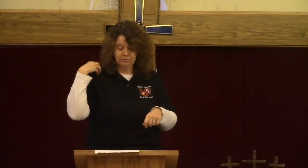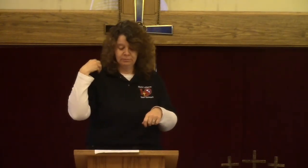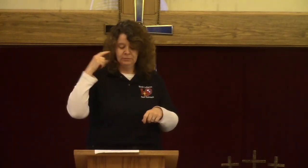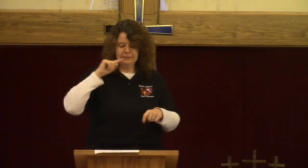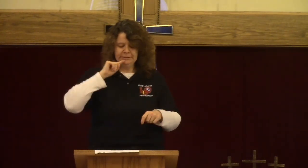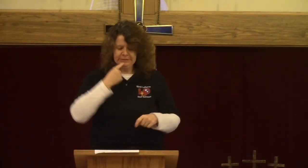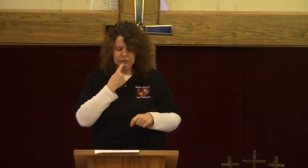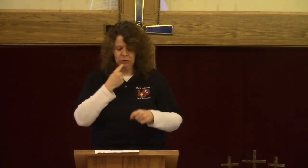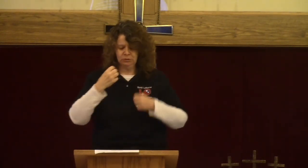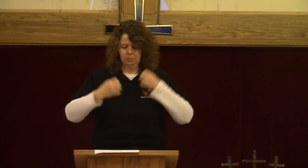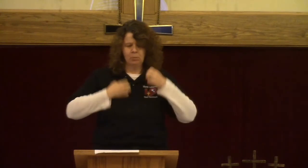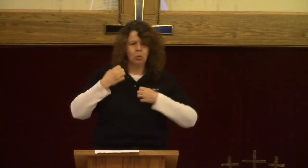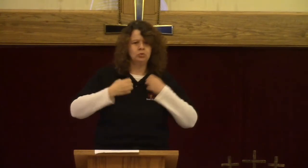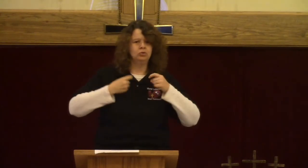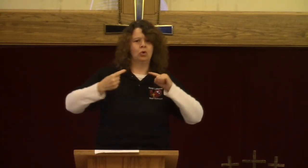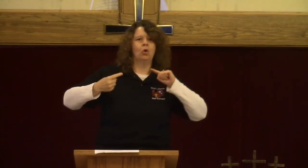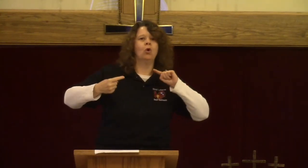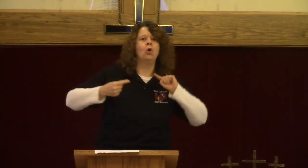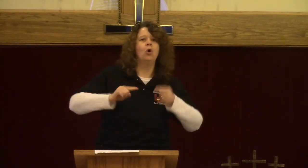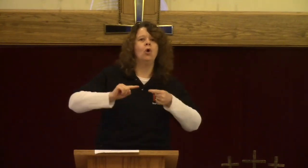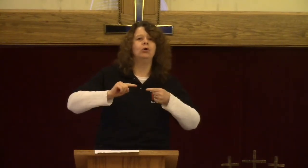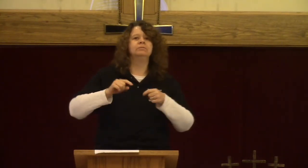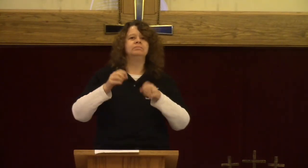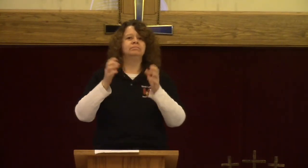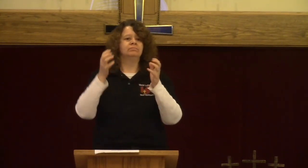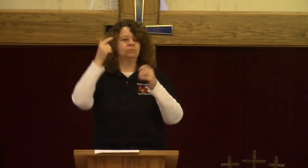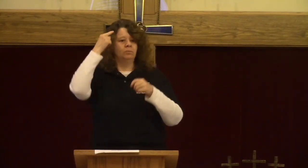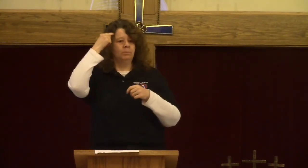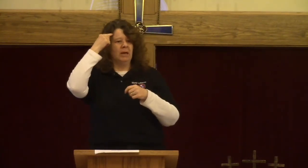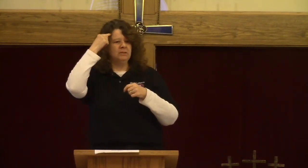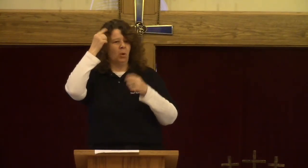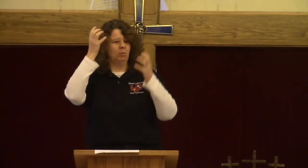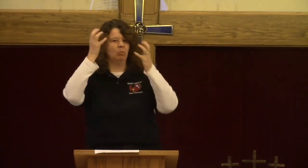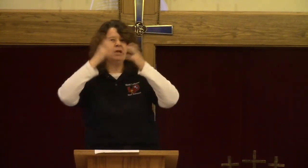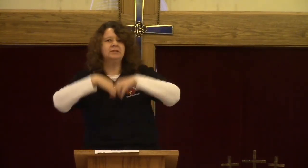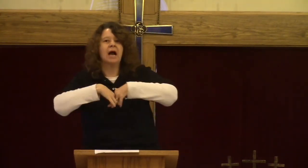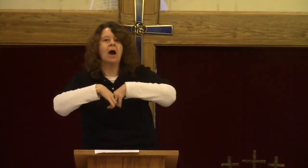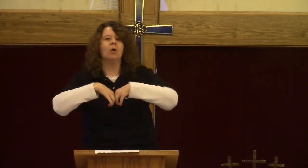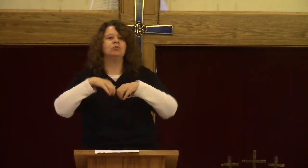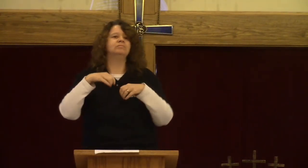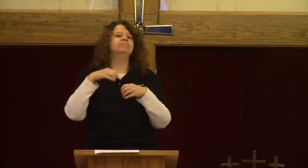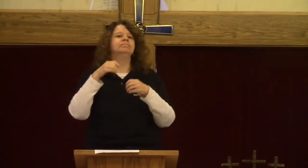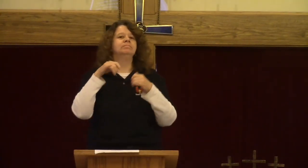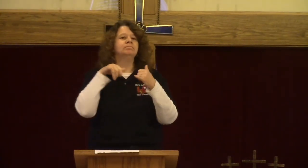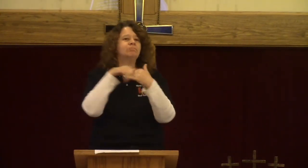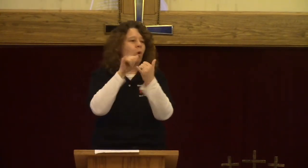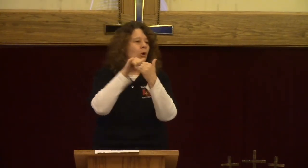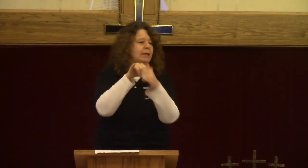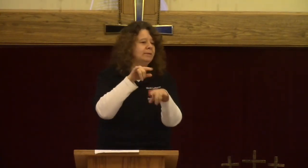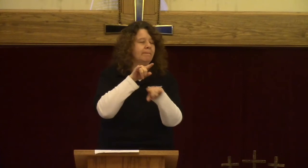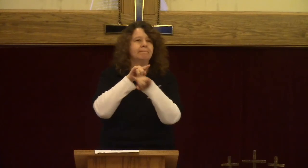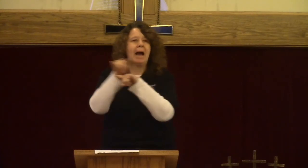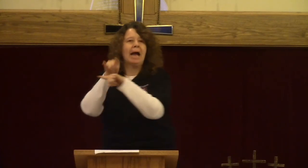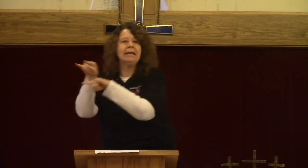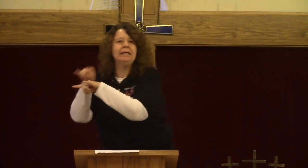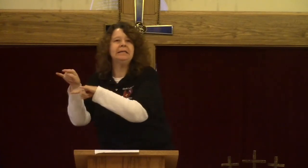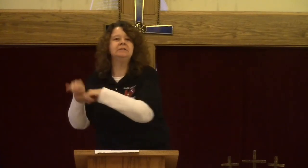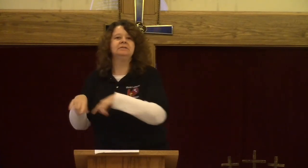the pastor or any church officers to hurt them, either emotionally, mentally, a